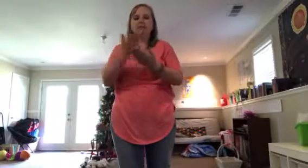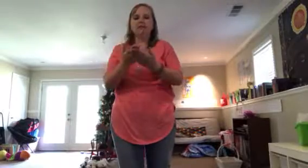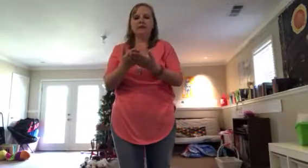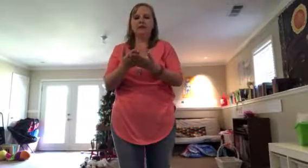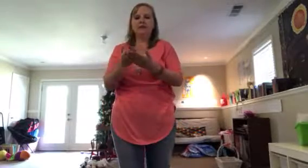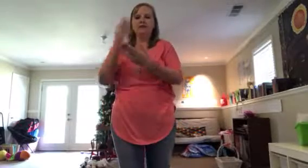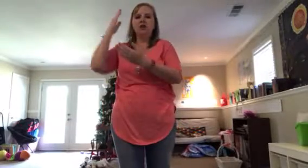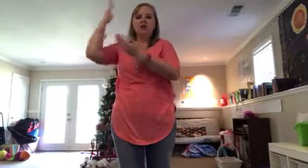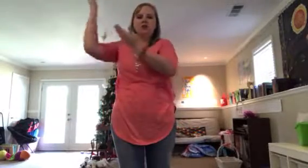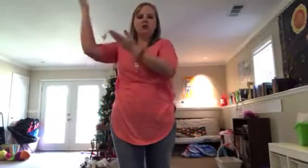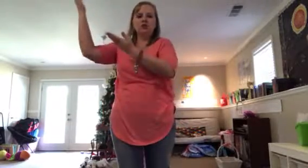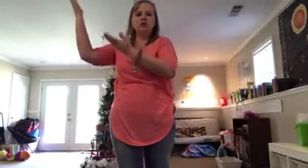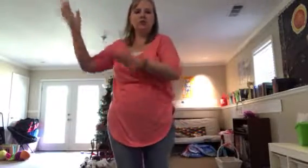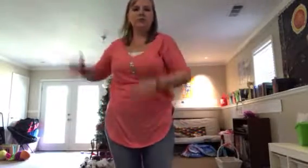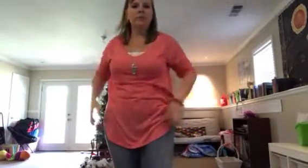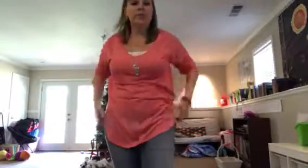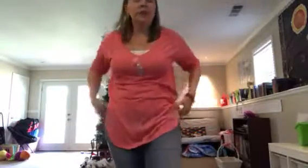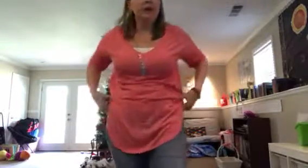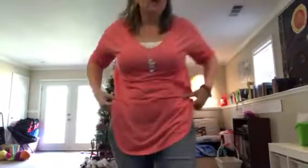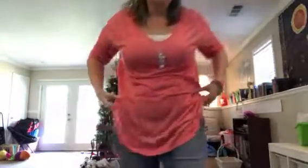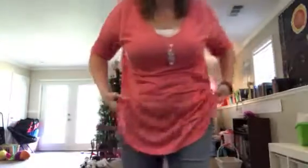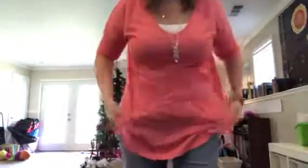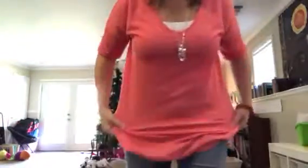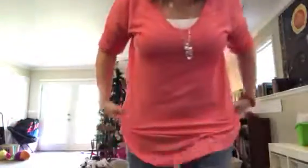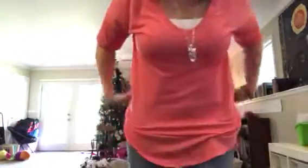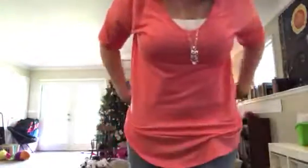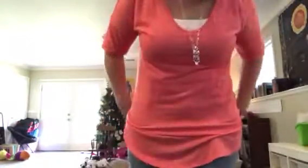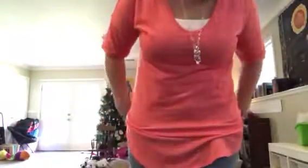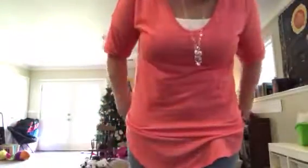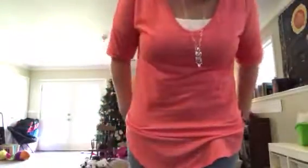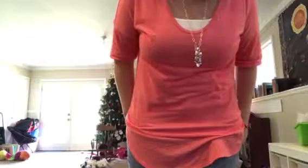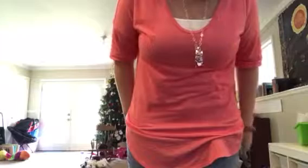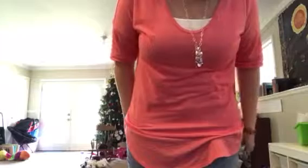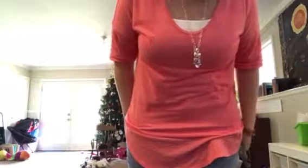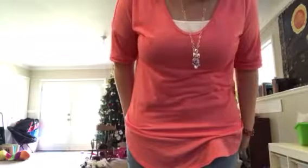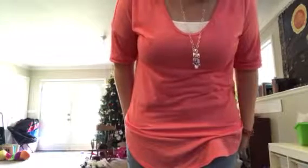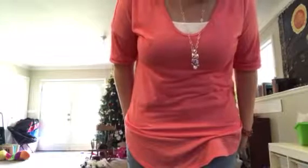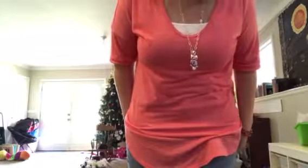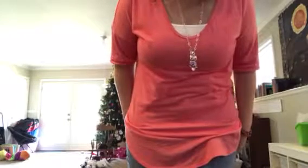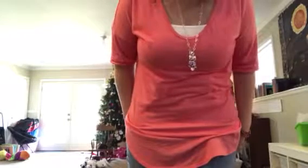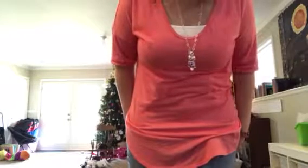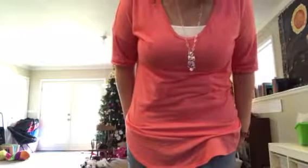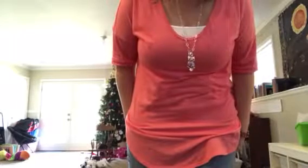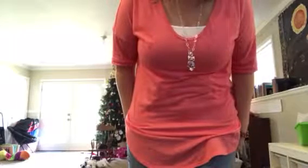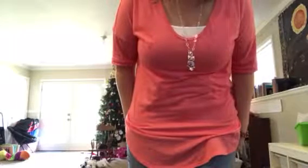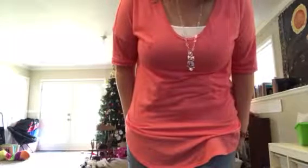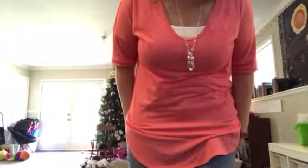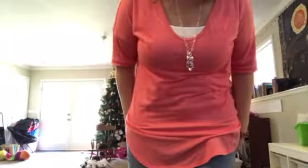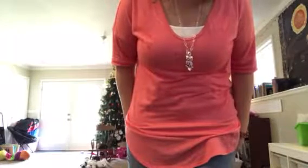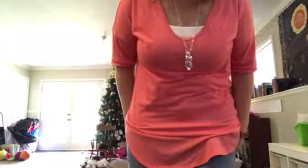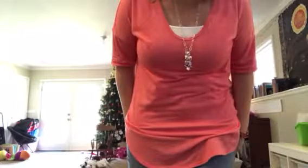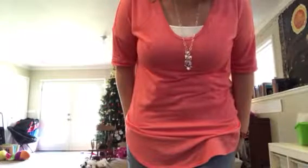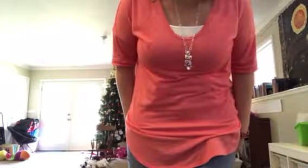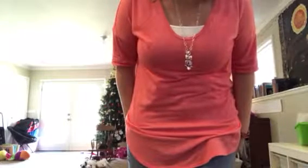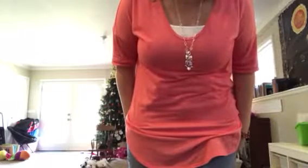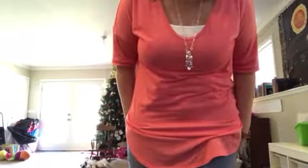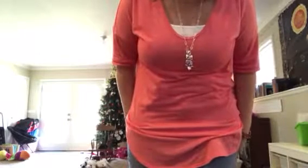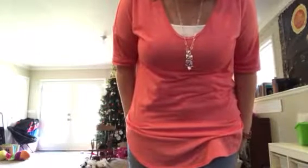give thanks to you. Okay, then you go back to do the original